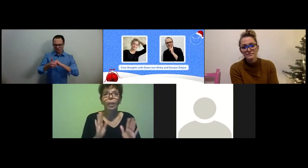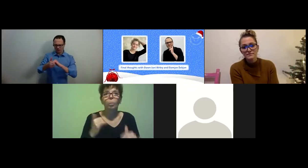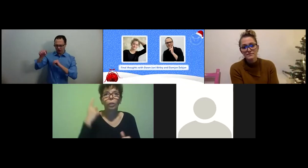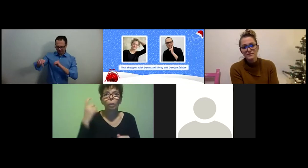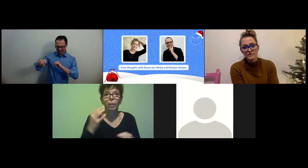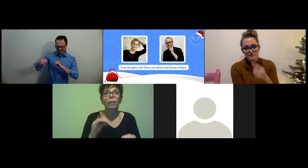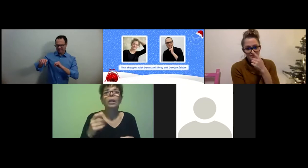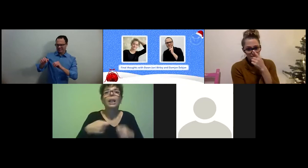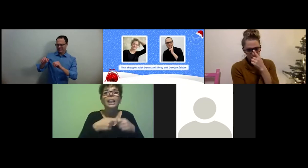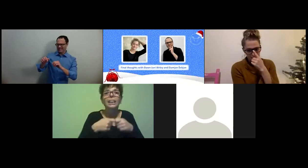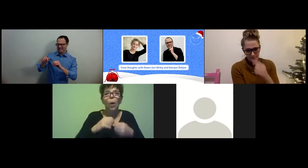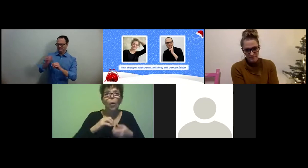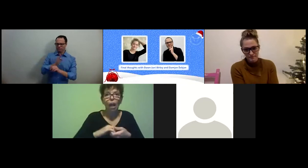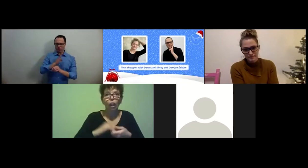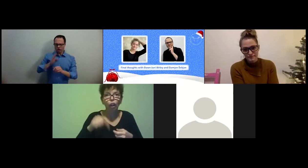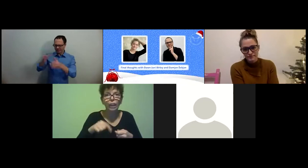Mm-hmm.